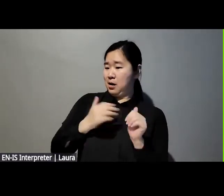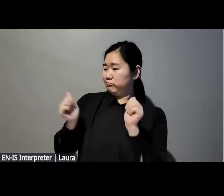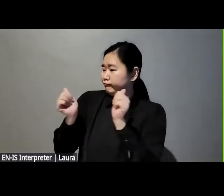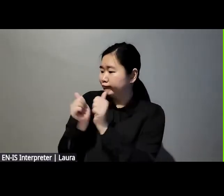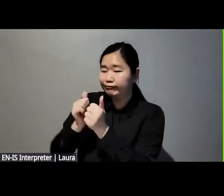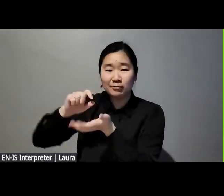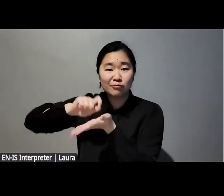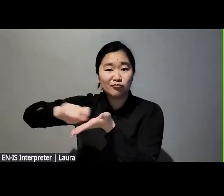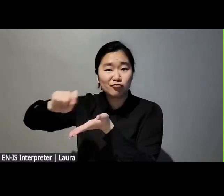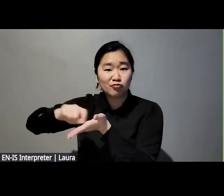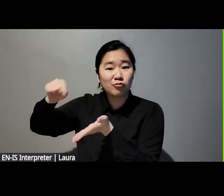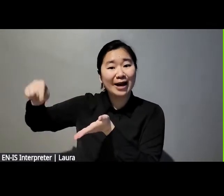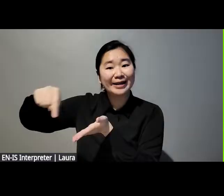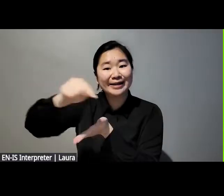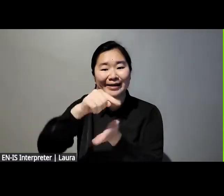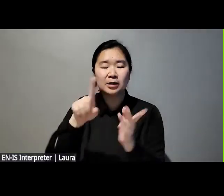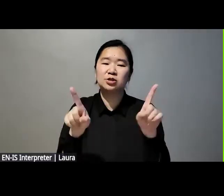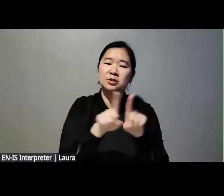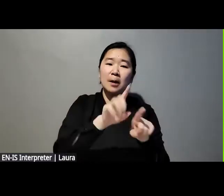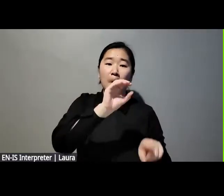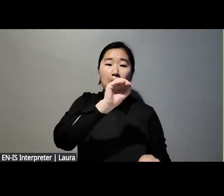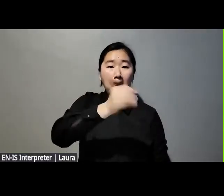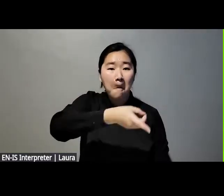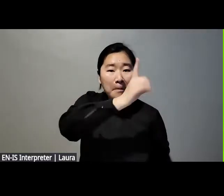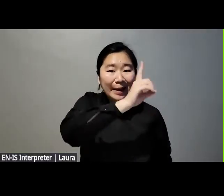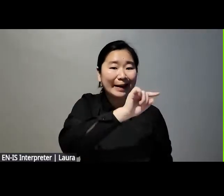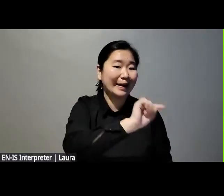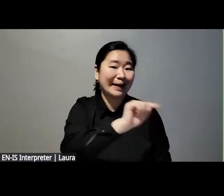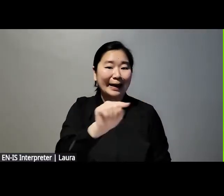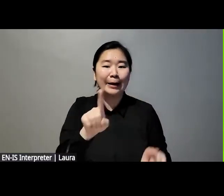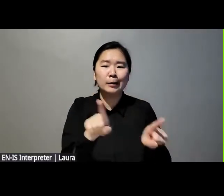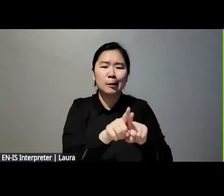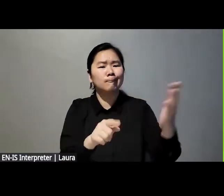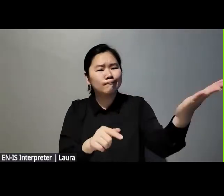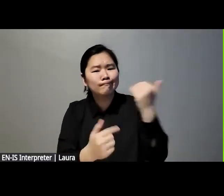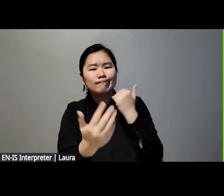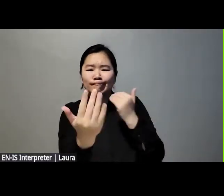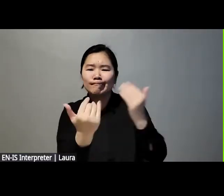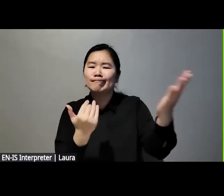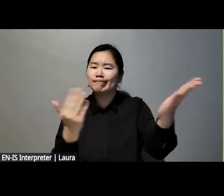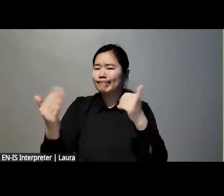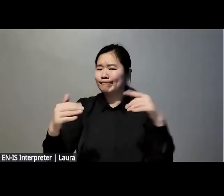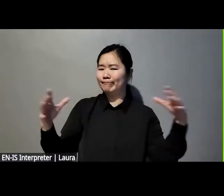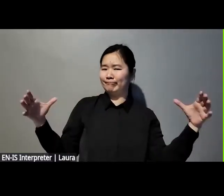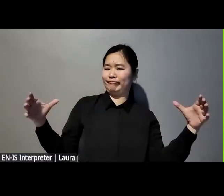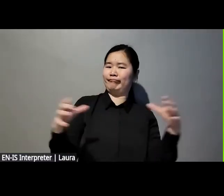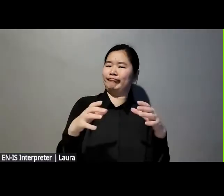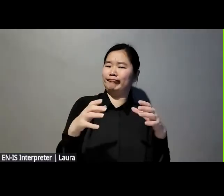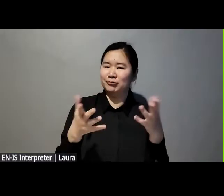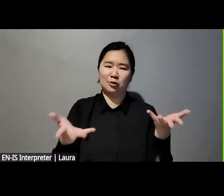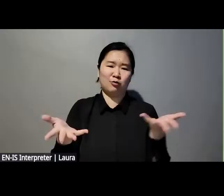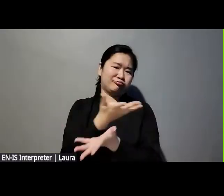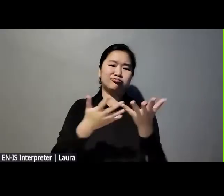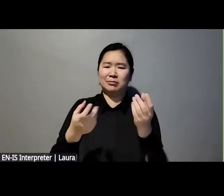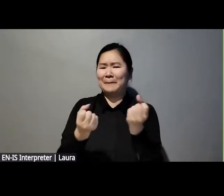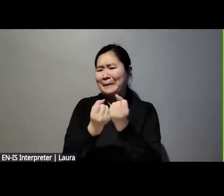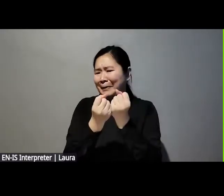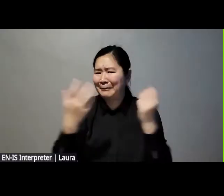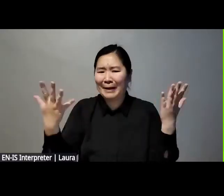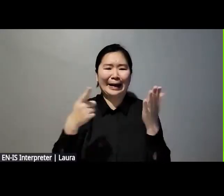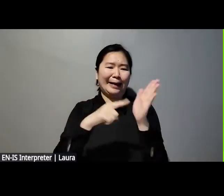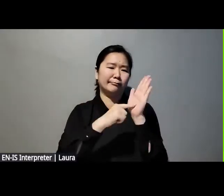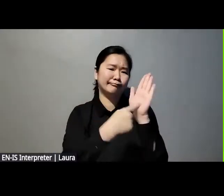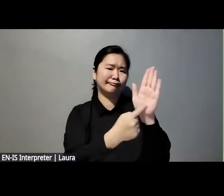for those of us who do work on disability every day, we do it on the basis of the Convention on the Rights of Persons with Disabilities, or